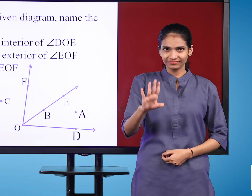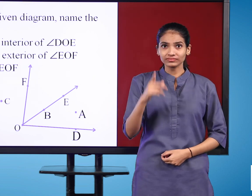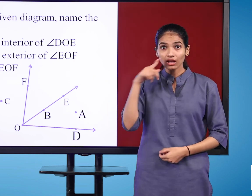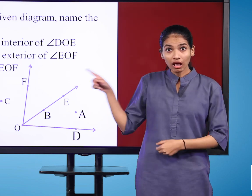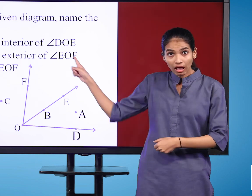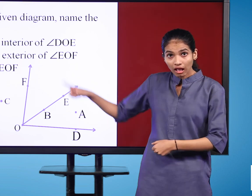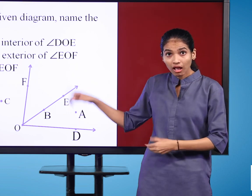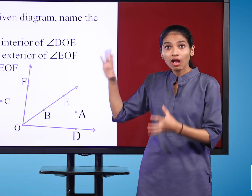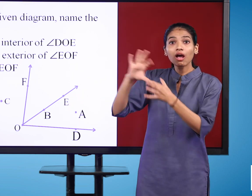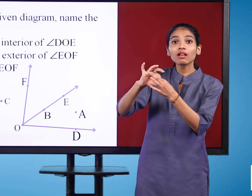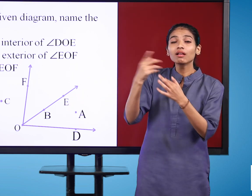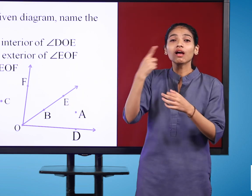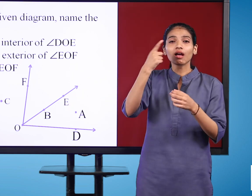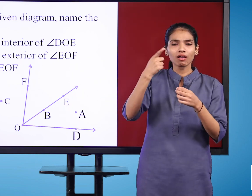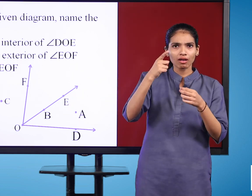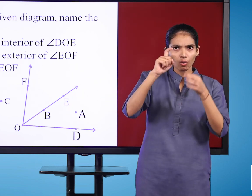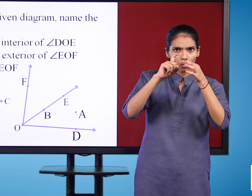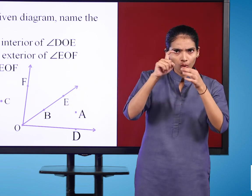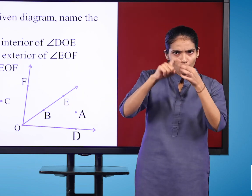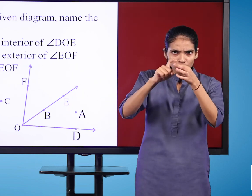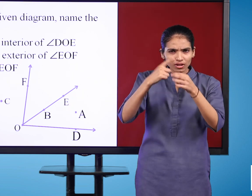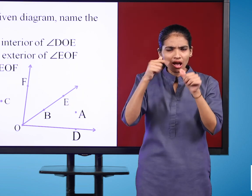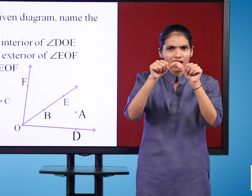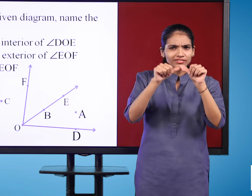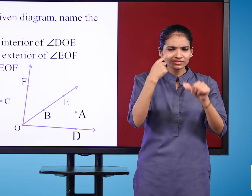In the given diagram, name the point or points.